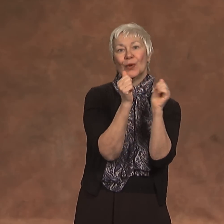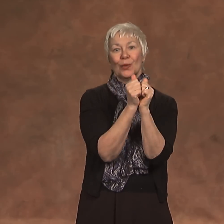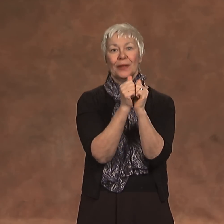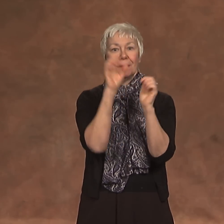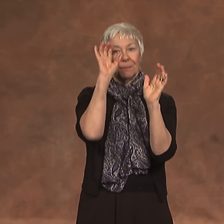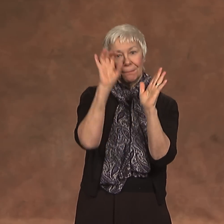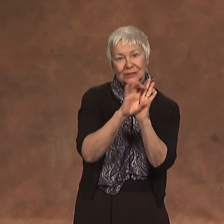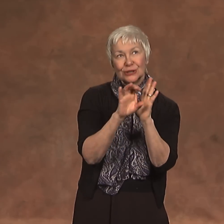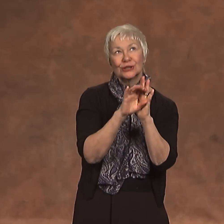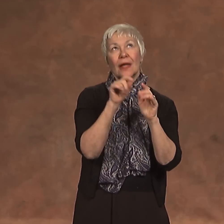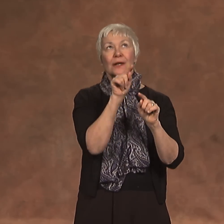next.